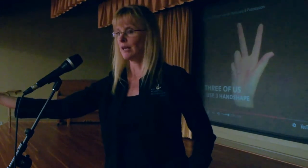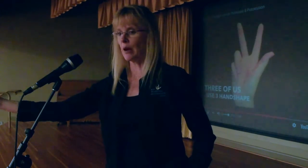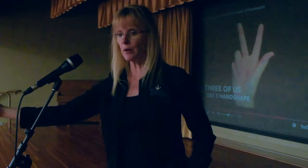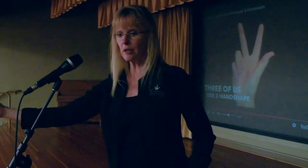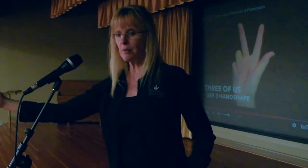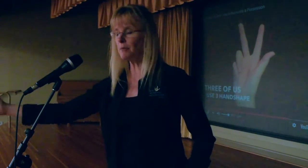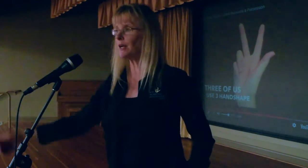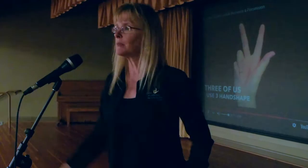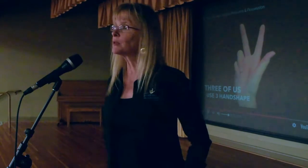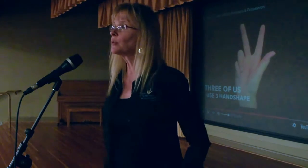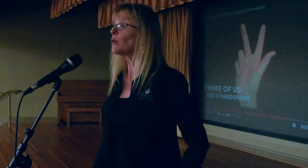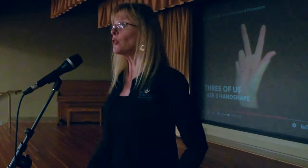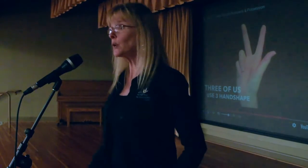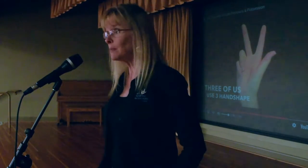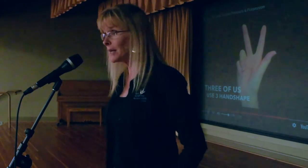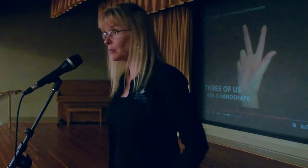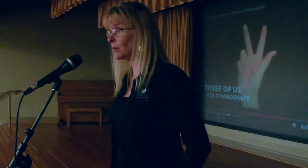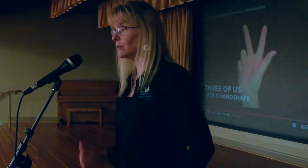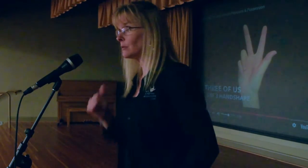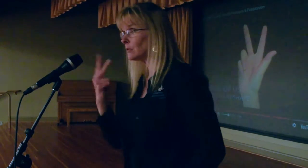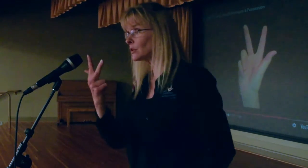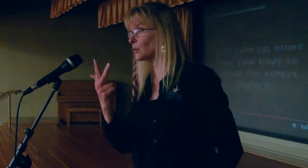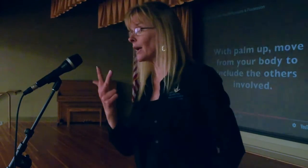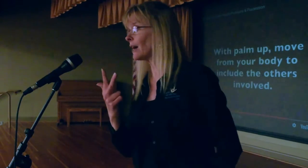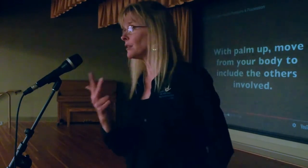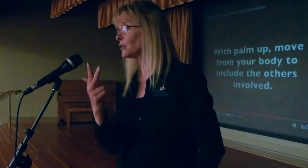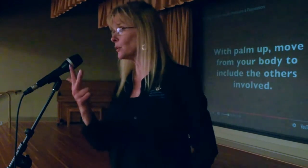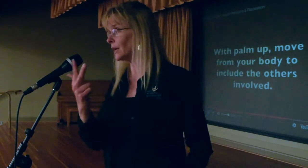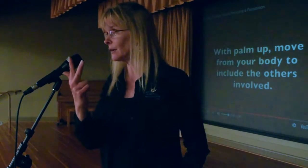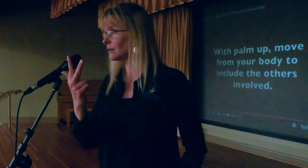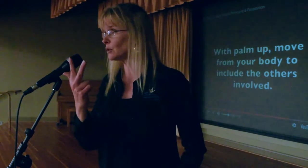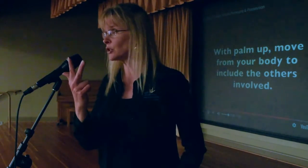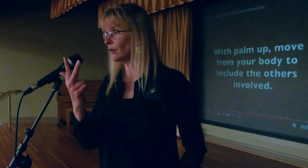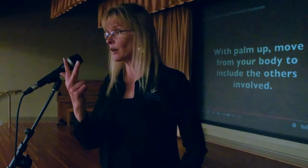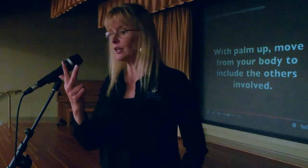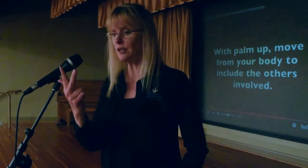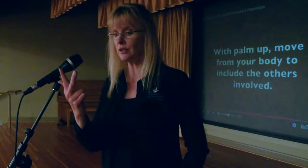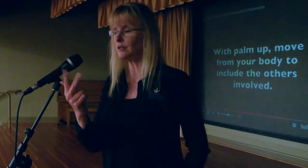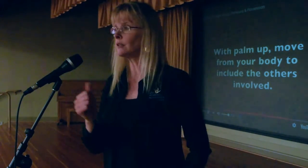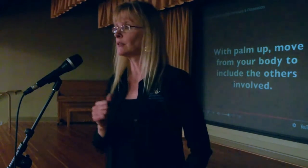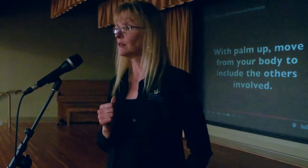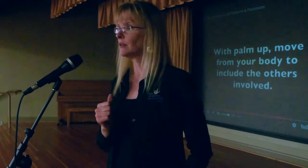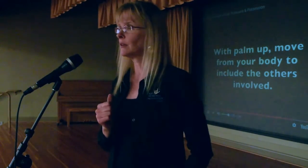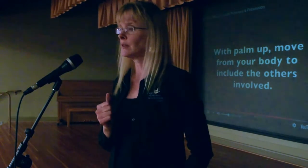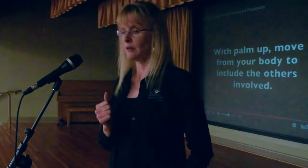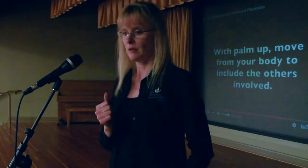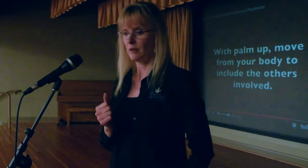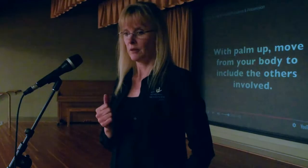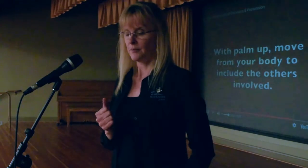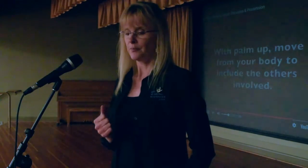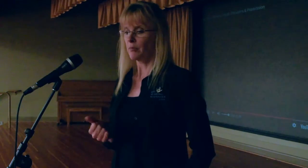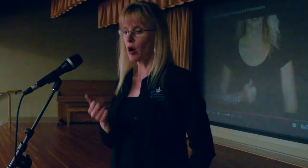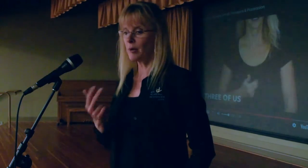Now we're going to bump it up to 3 people. So we have the 3, which you've already learned. Palm